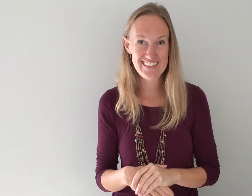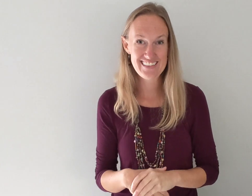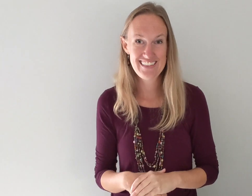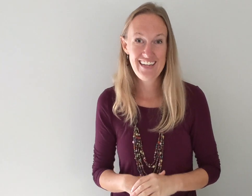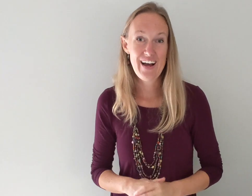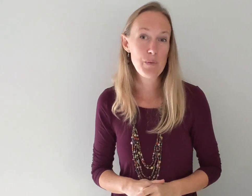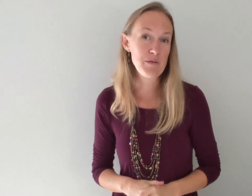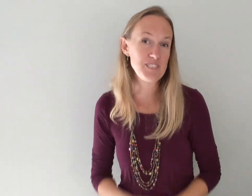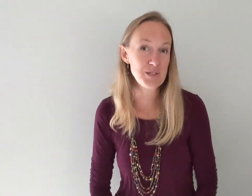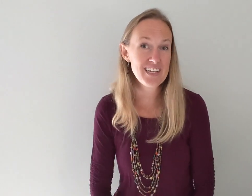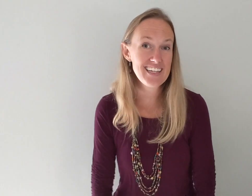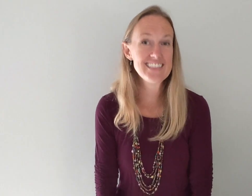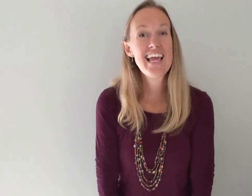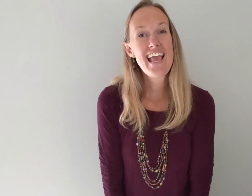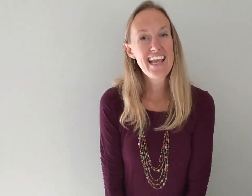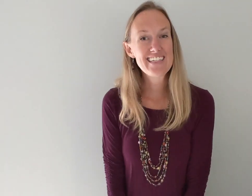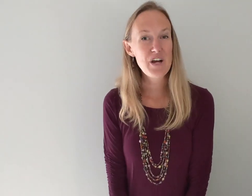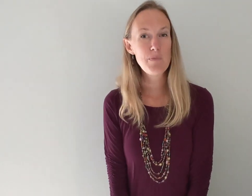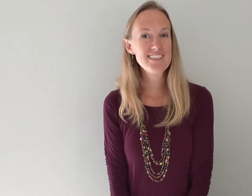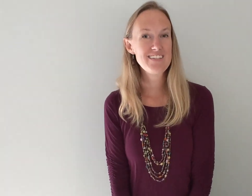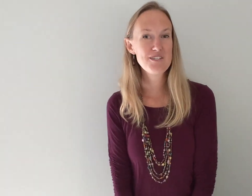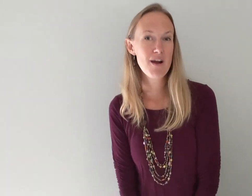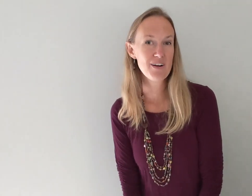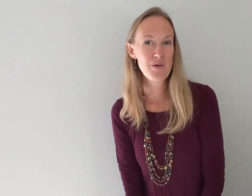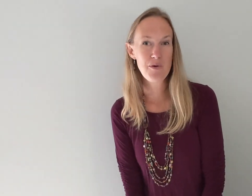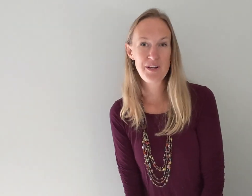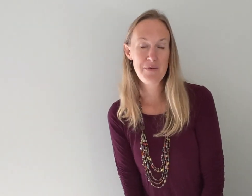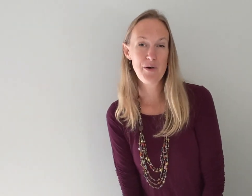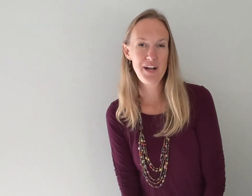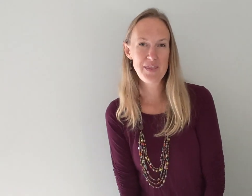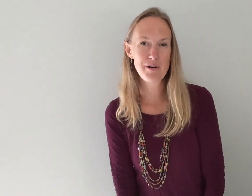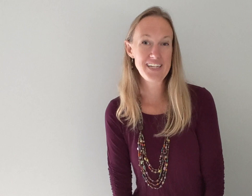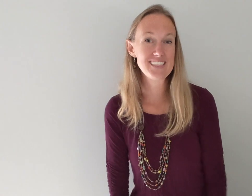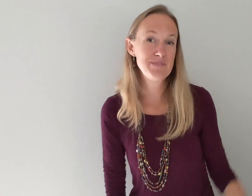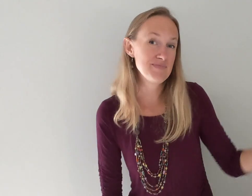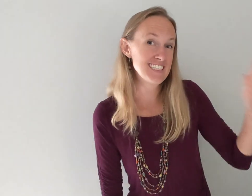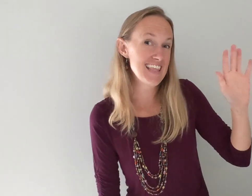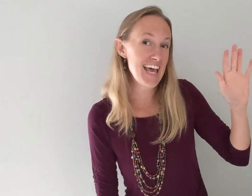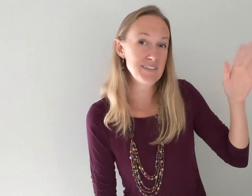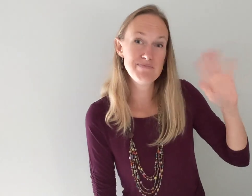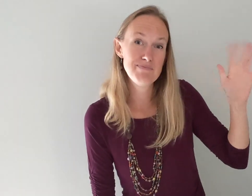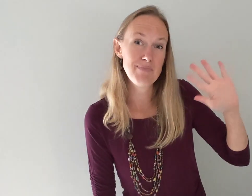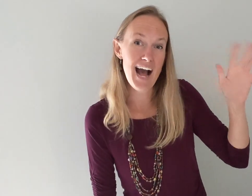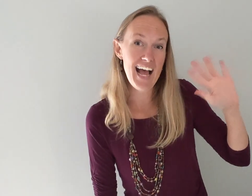chorus. I hope you enjoyed it, and I hope I'll see you tomorrow. We're gonna work on the bridge. See you then.